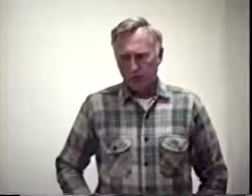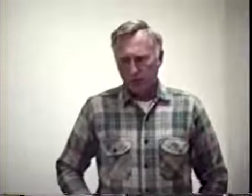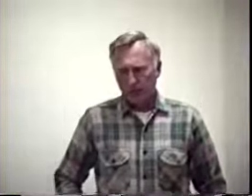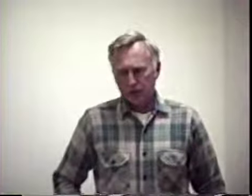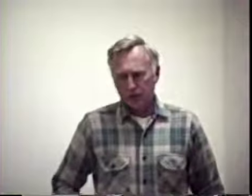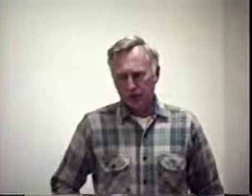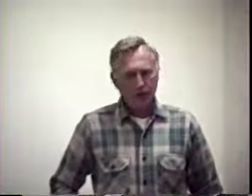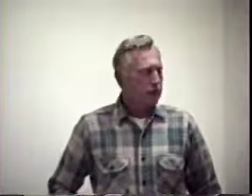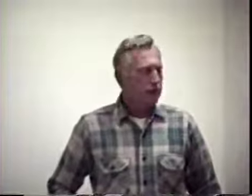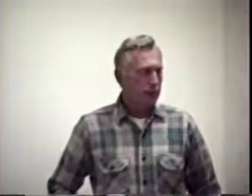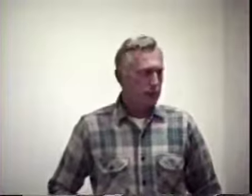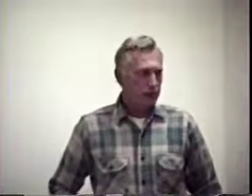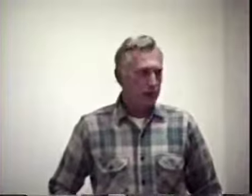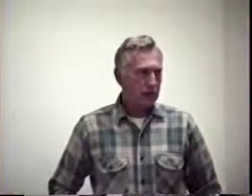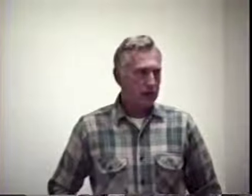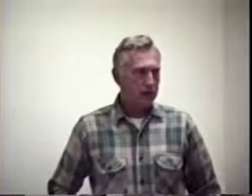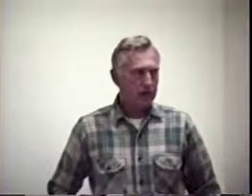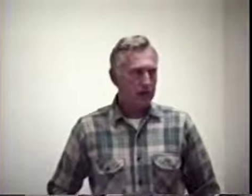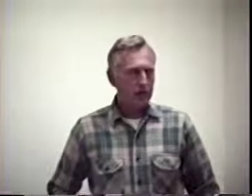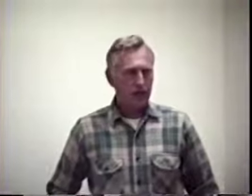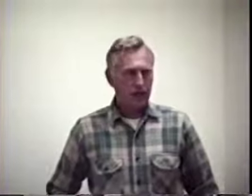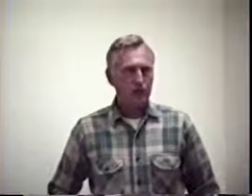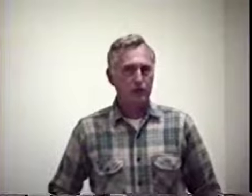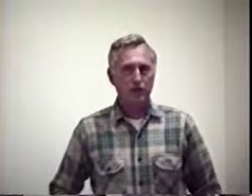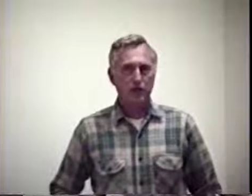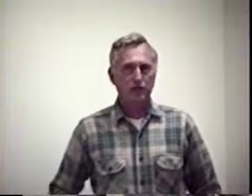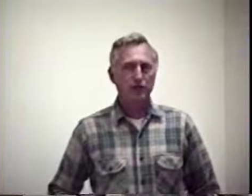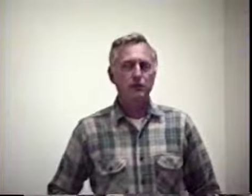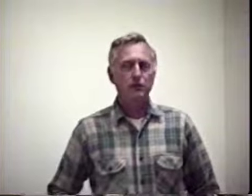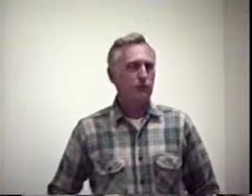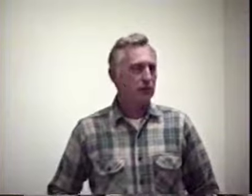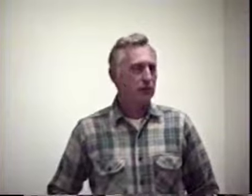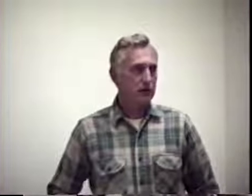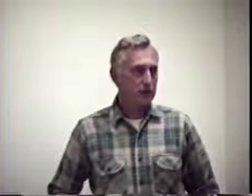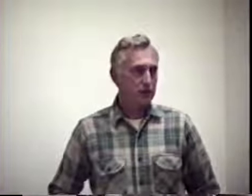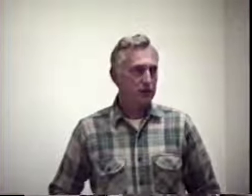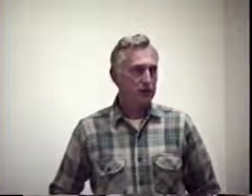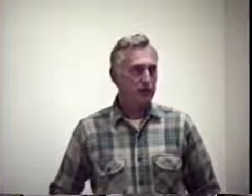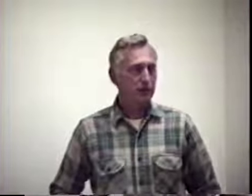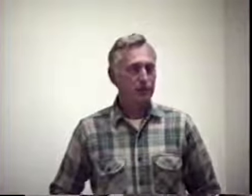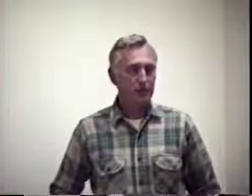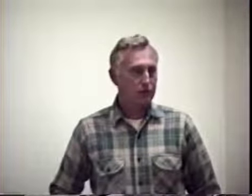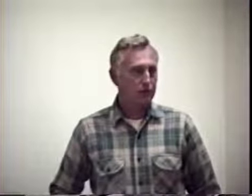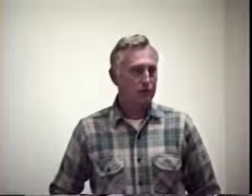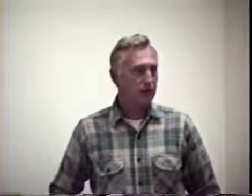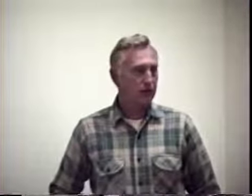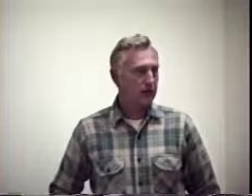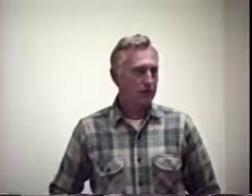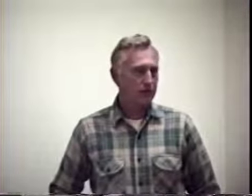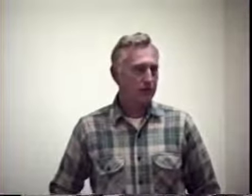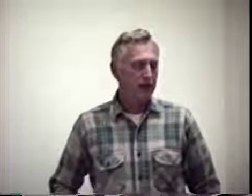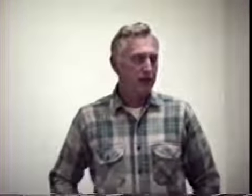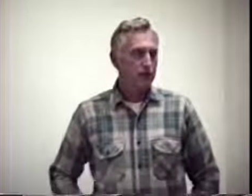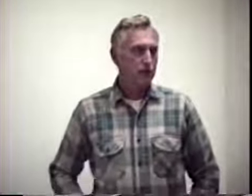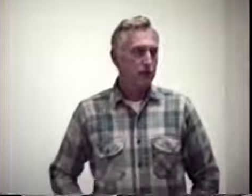I learned a language earlier in my life, another language, and I found that learning a language is one of the best ways you can have to learn